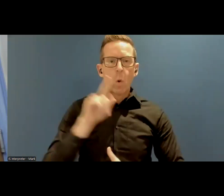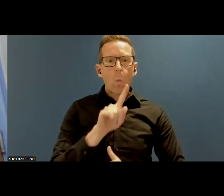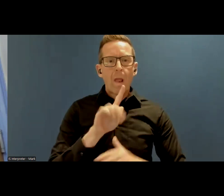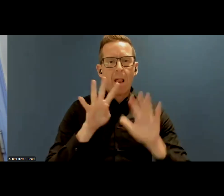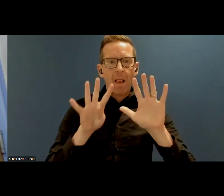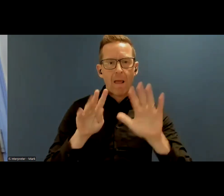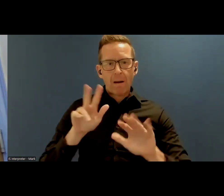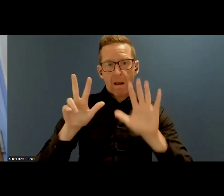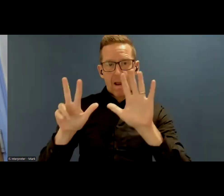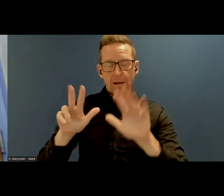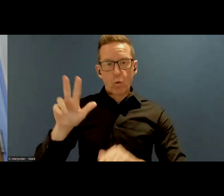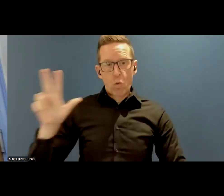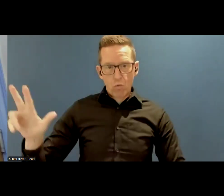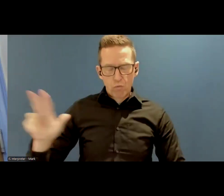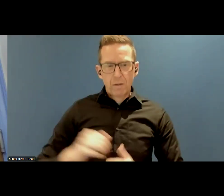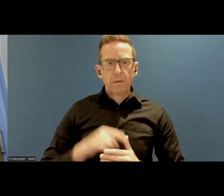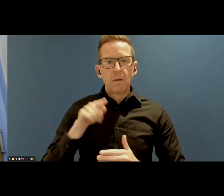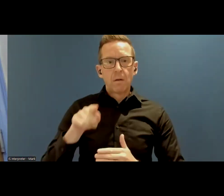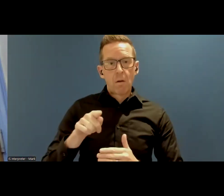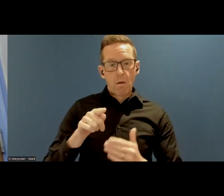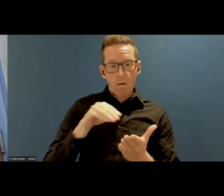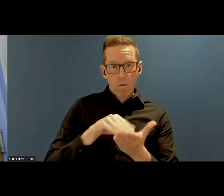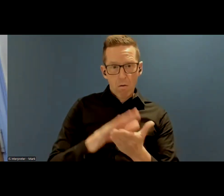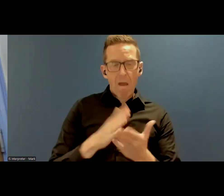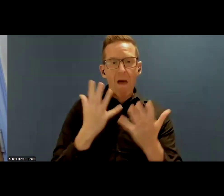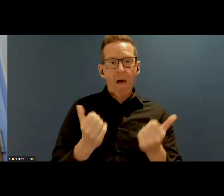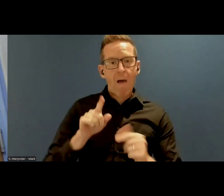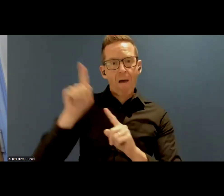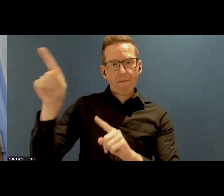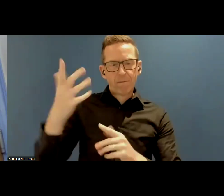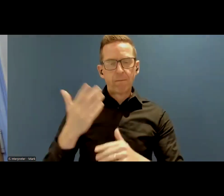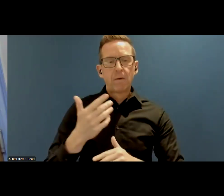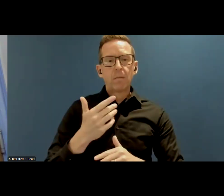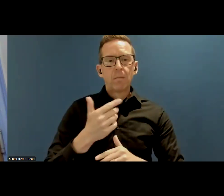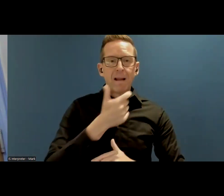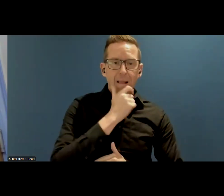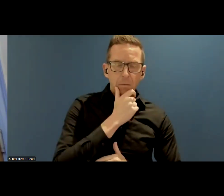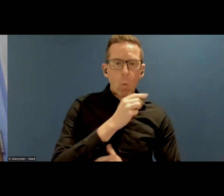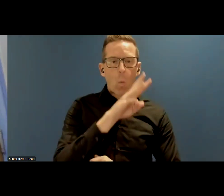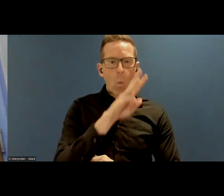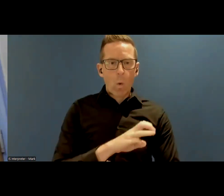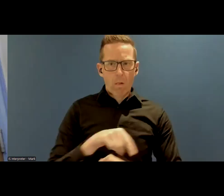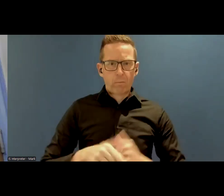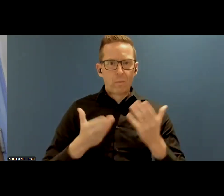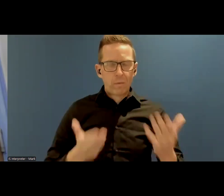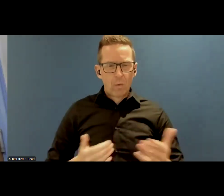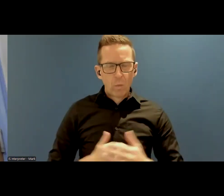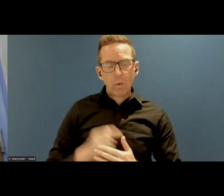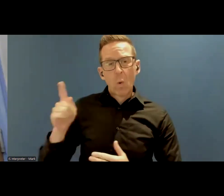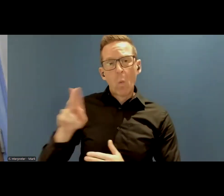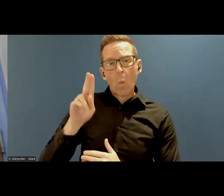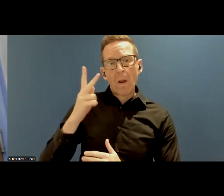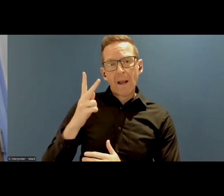in force in England and Wales at the moment. The UK government has described the